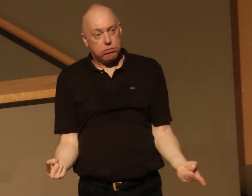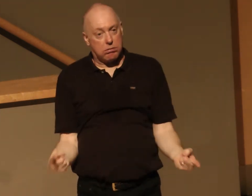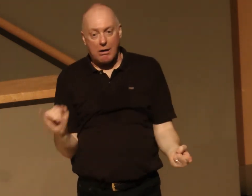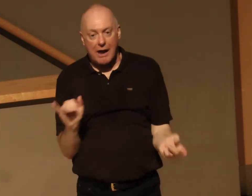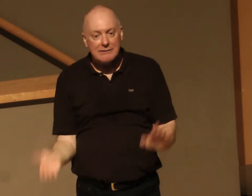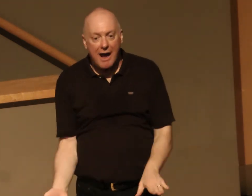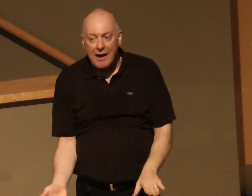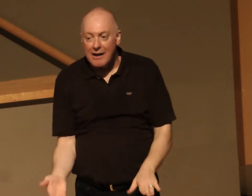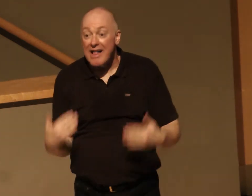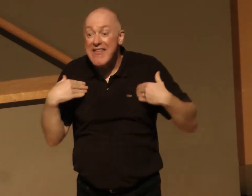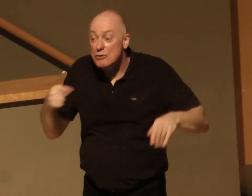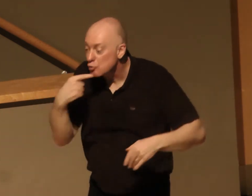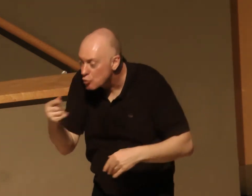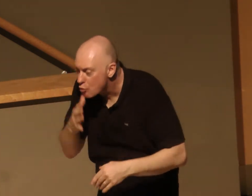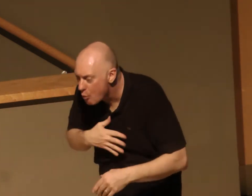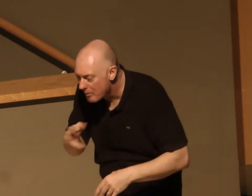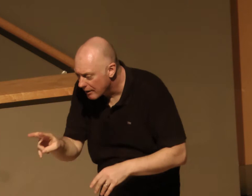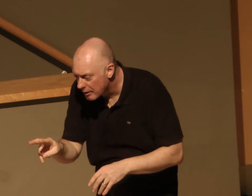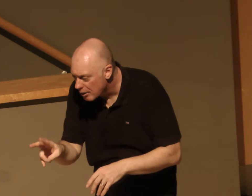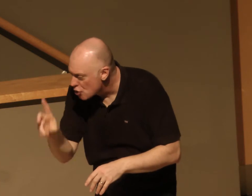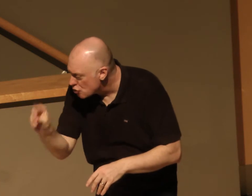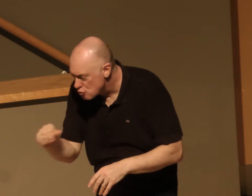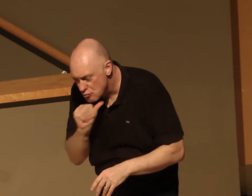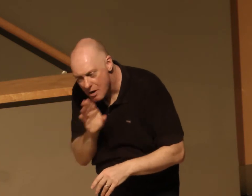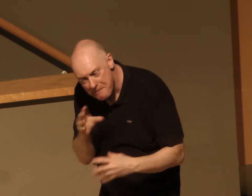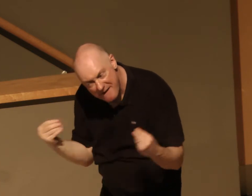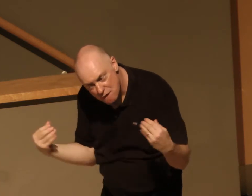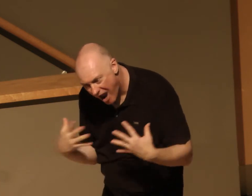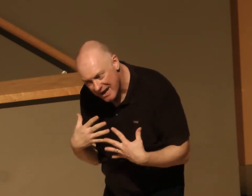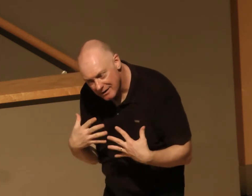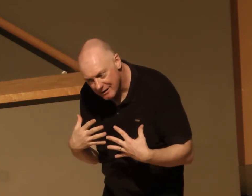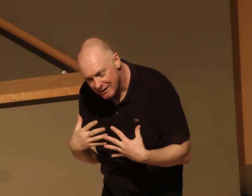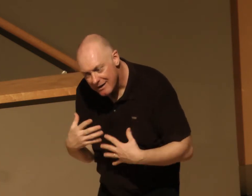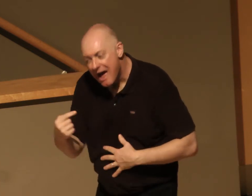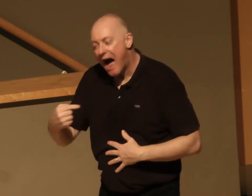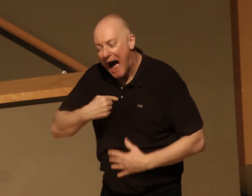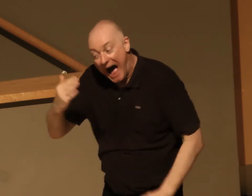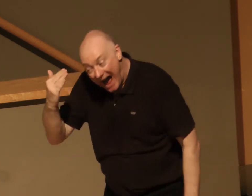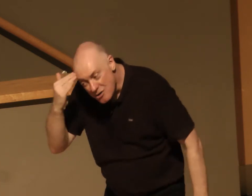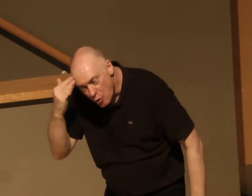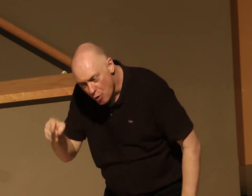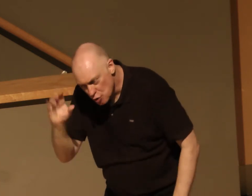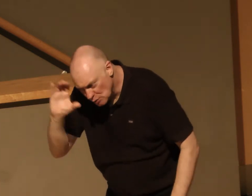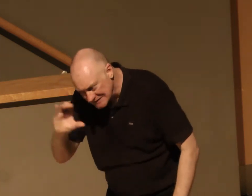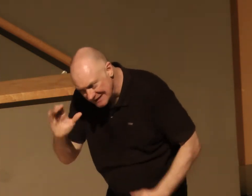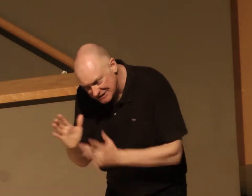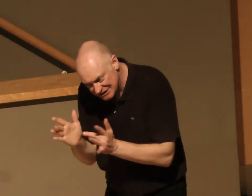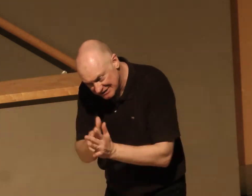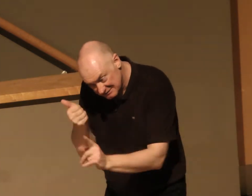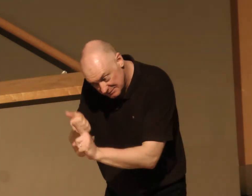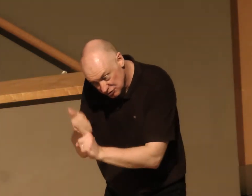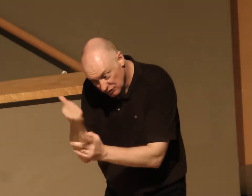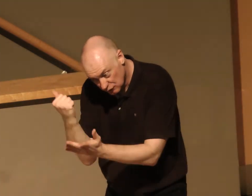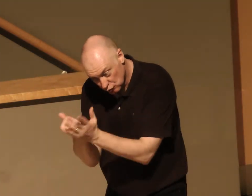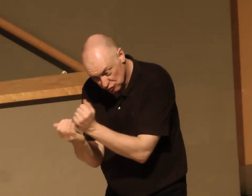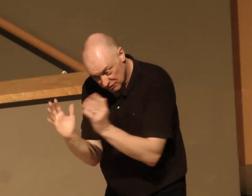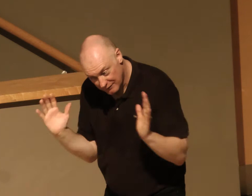angel said to the women do not be afraid for I know that you seek Jesus who was crucified He is not